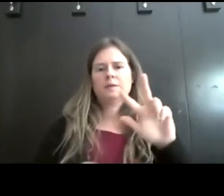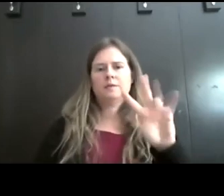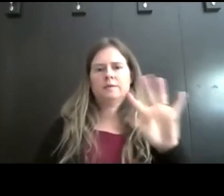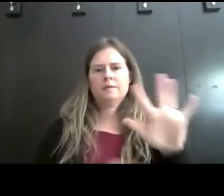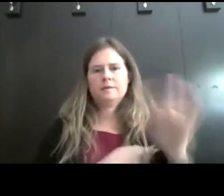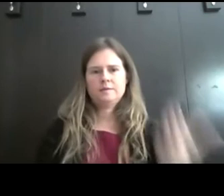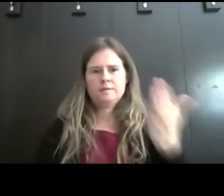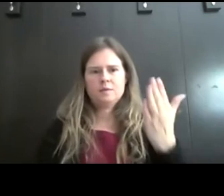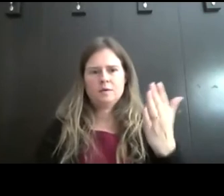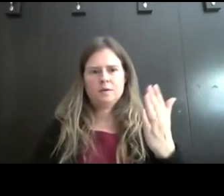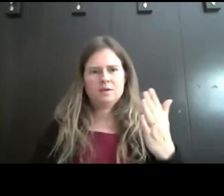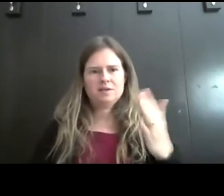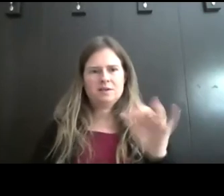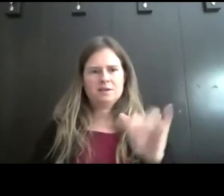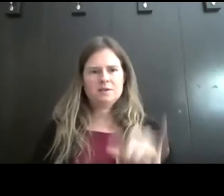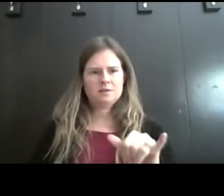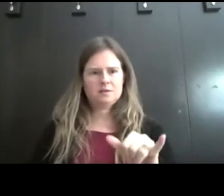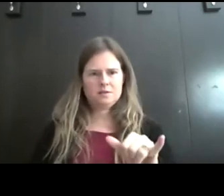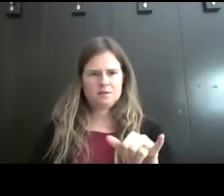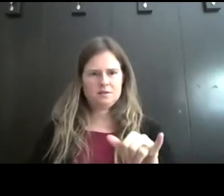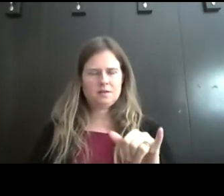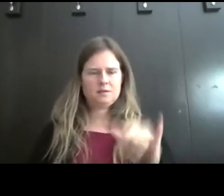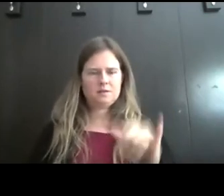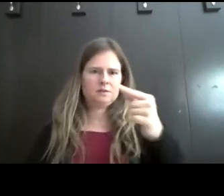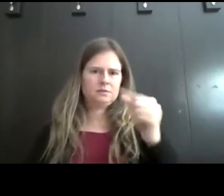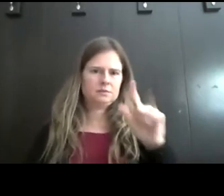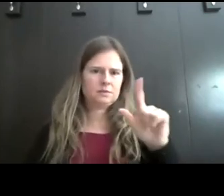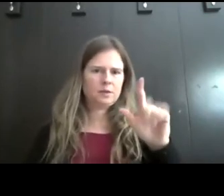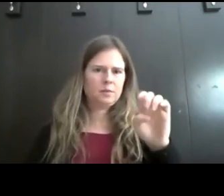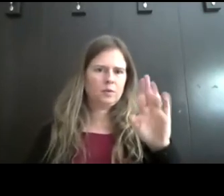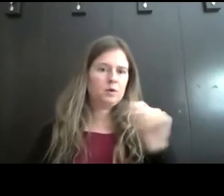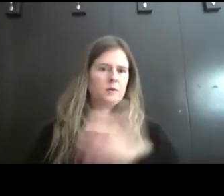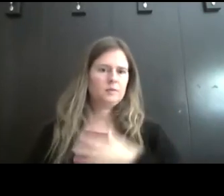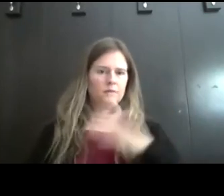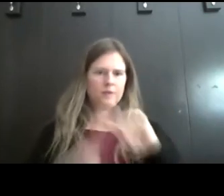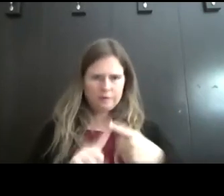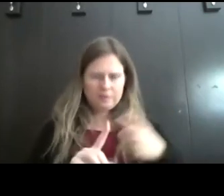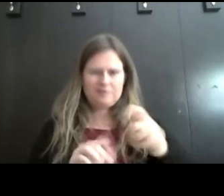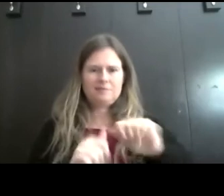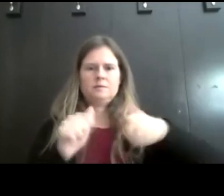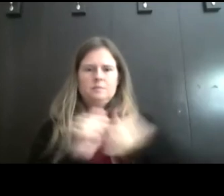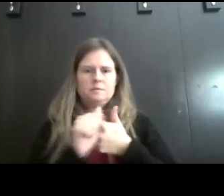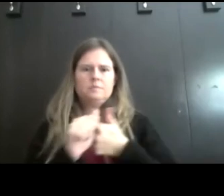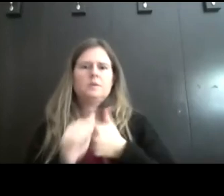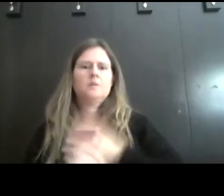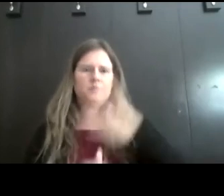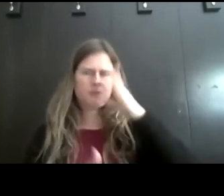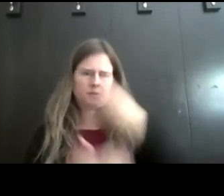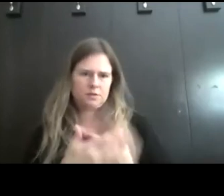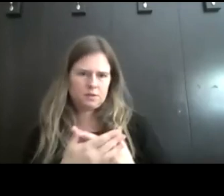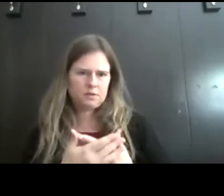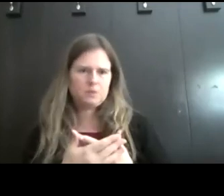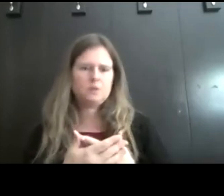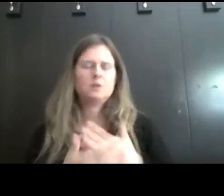of mine. My son is right behind him. So I've paddled with my son on that first crossing, and my grandson